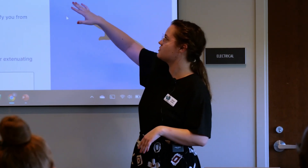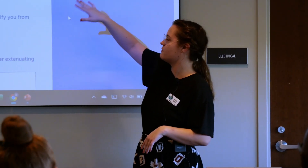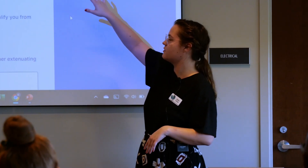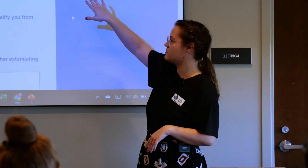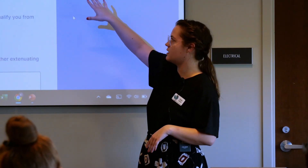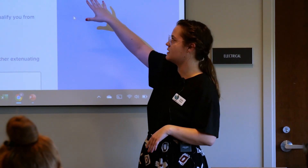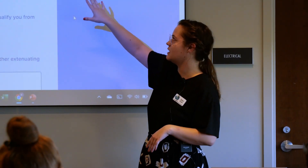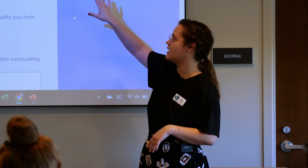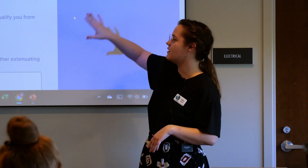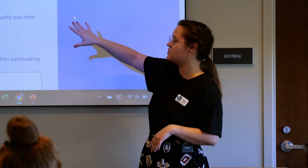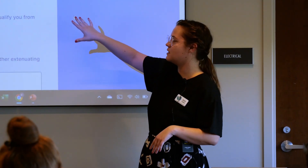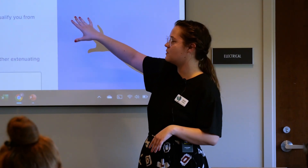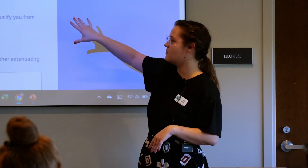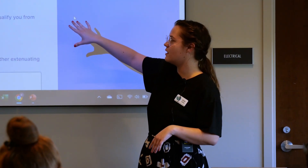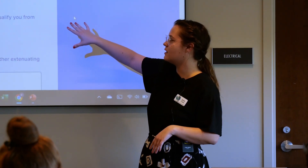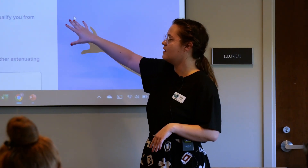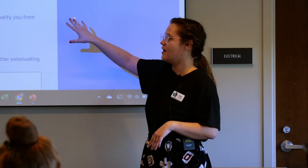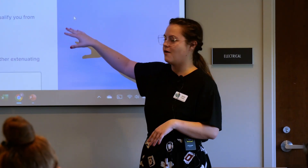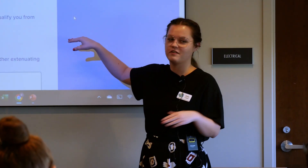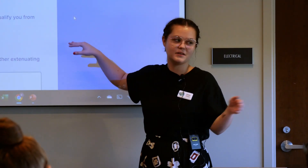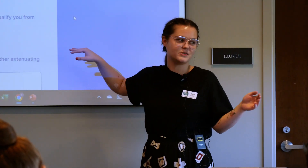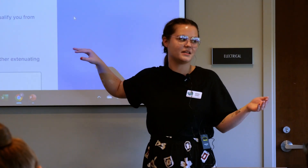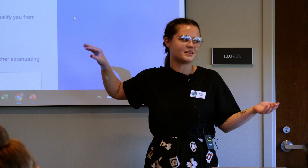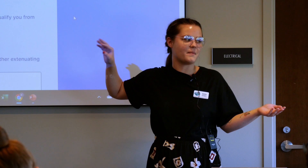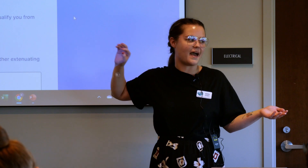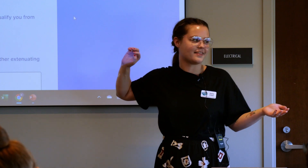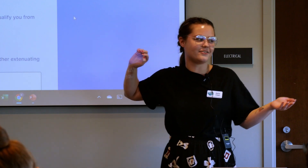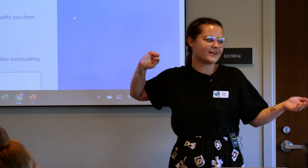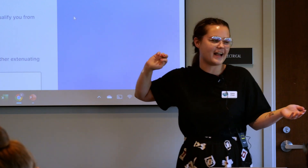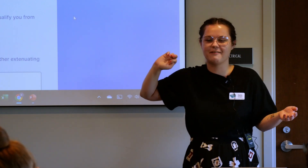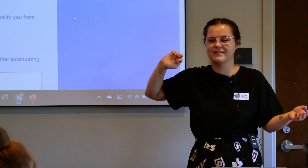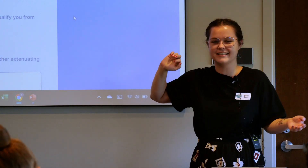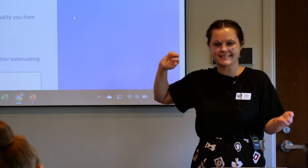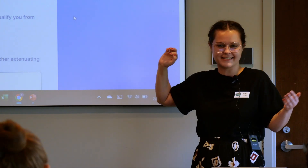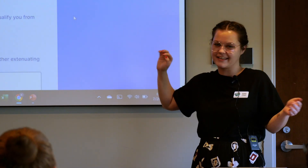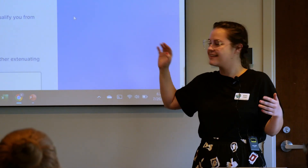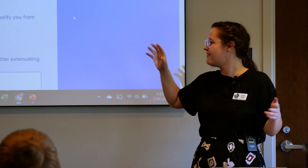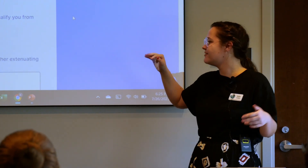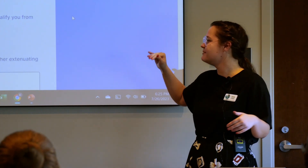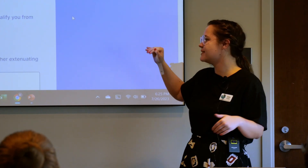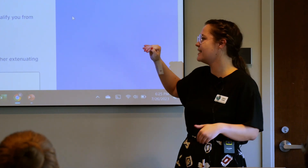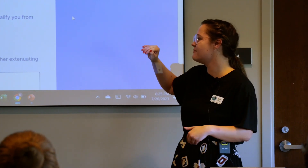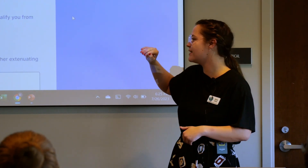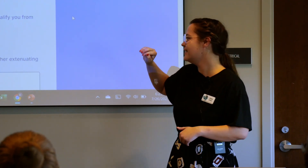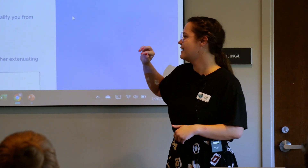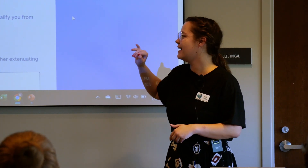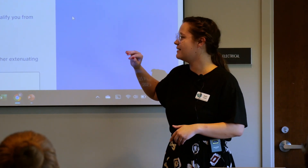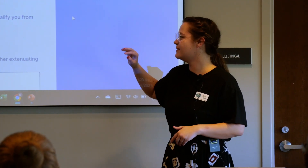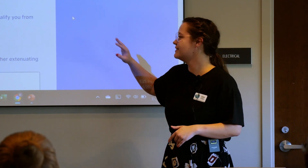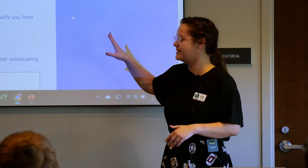practice gross revenue from 2019 and then 2021. We've been doing the math for applicants to get that 15%